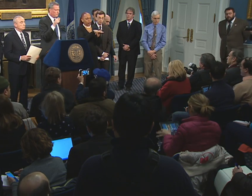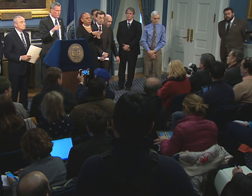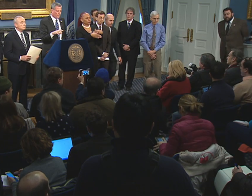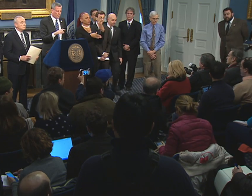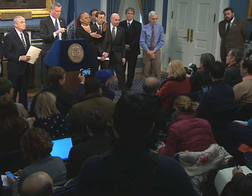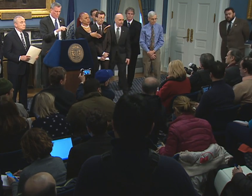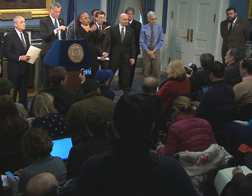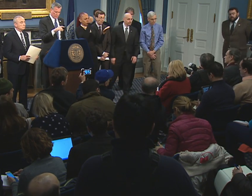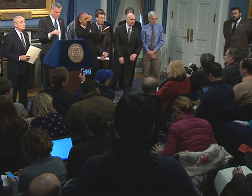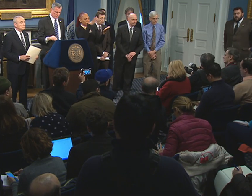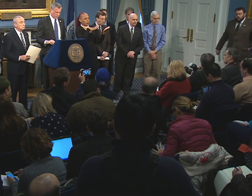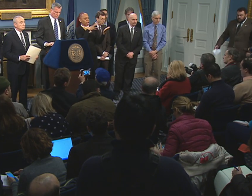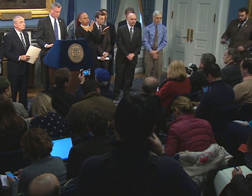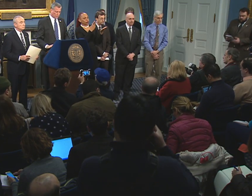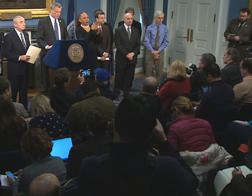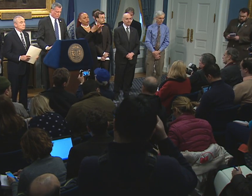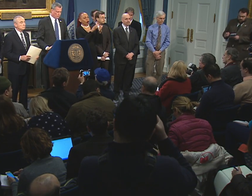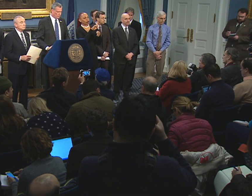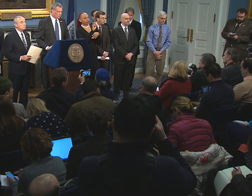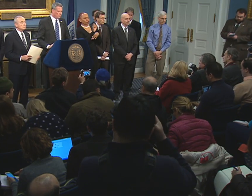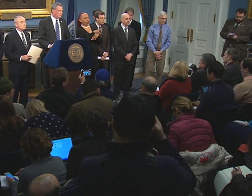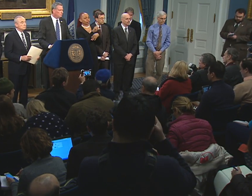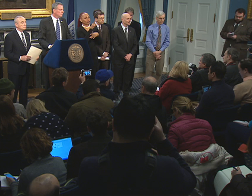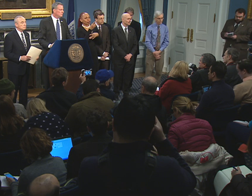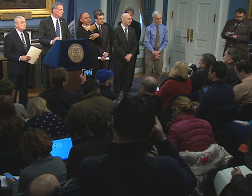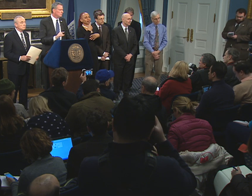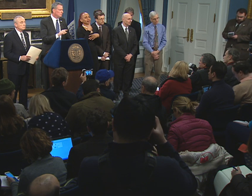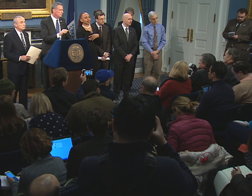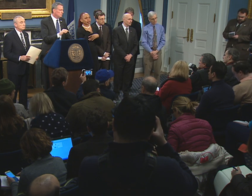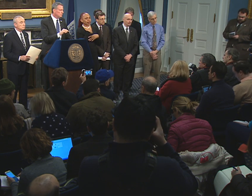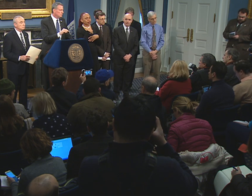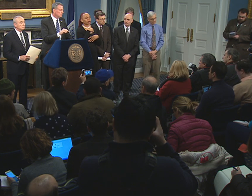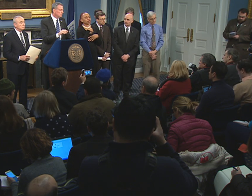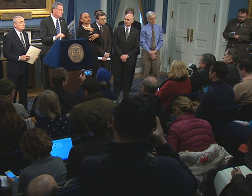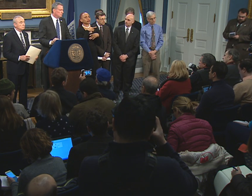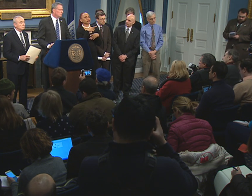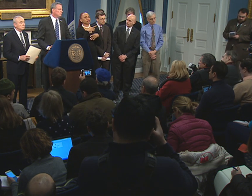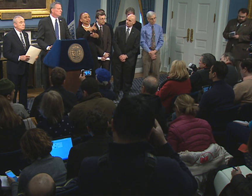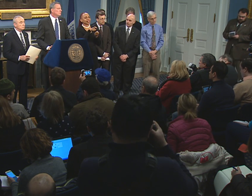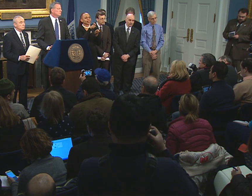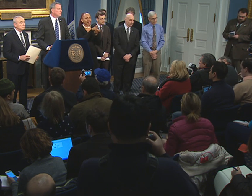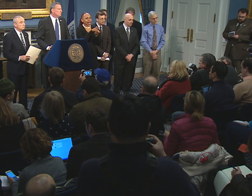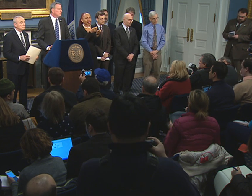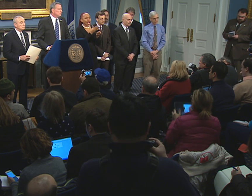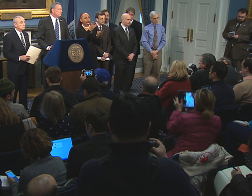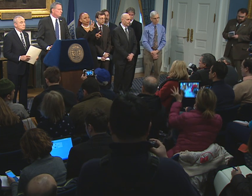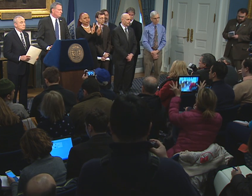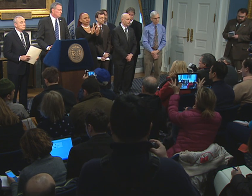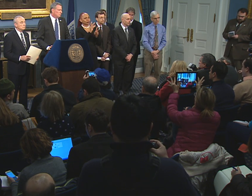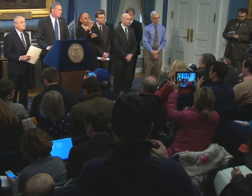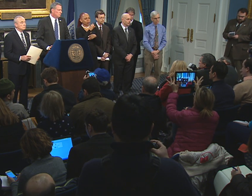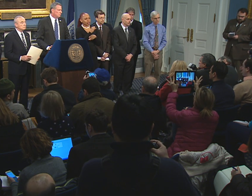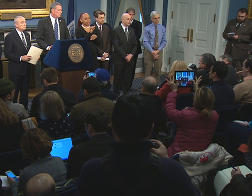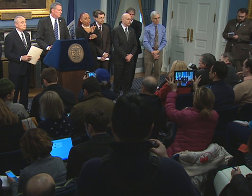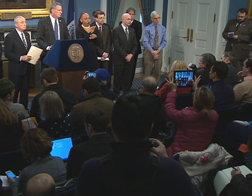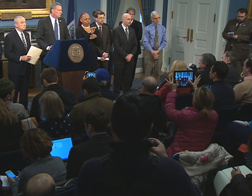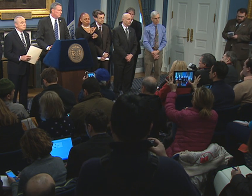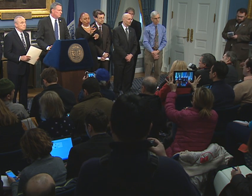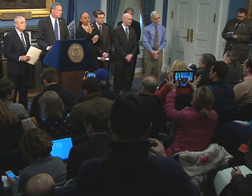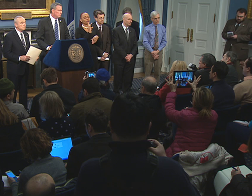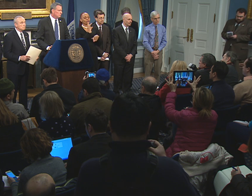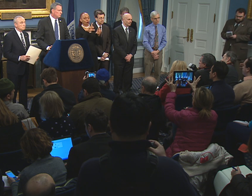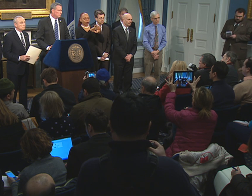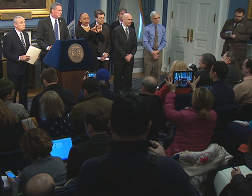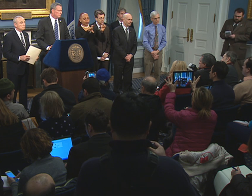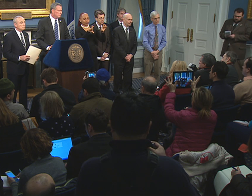Mr. Mayor, two-part question. First is, could you tell us precisely how many people are still missing? And then as a follow-up to the water main break question, both the water main